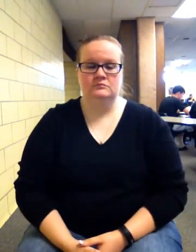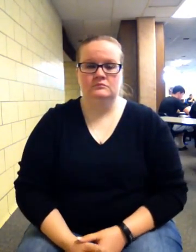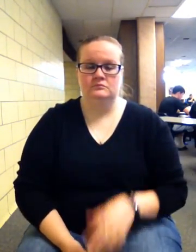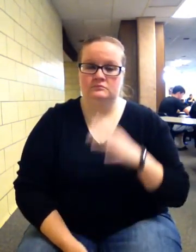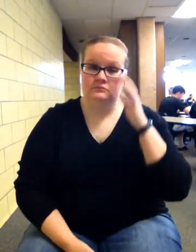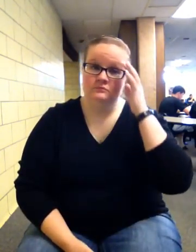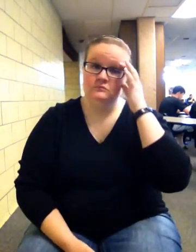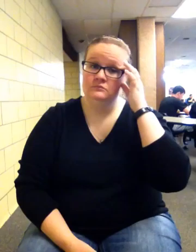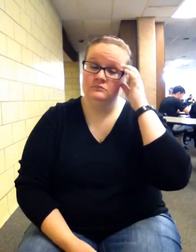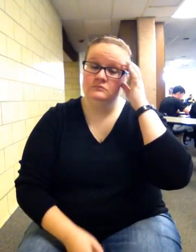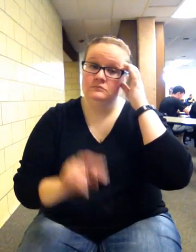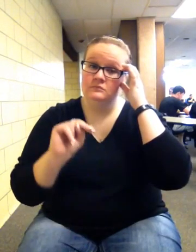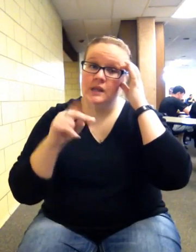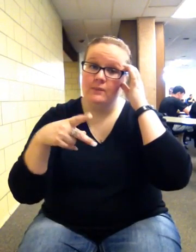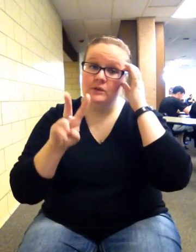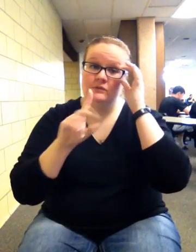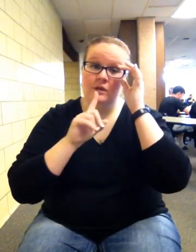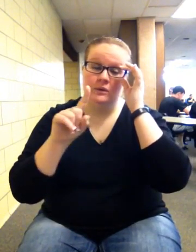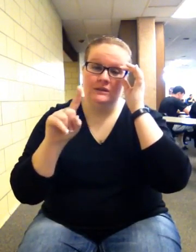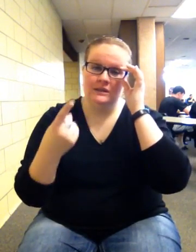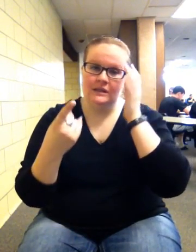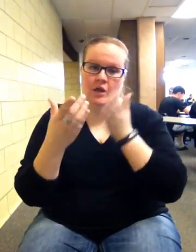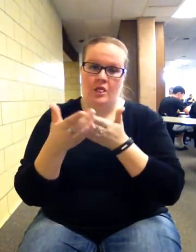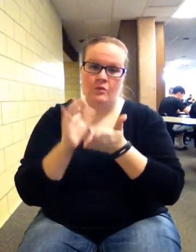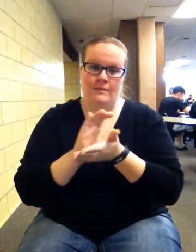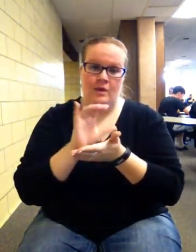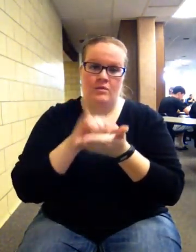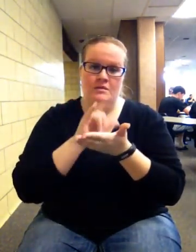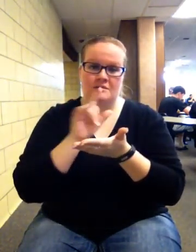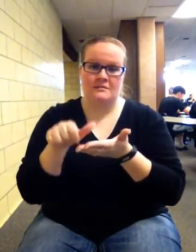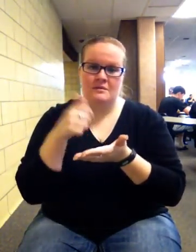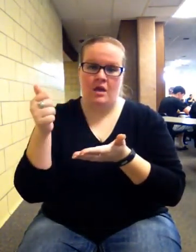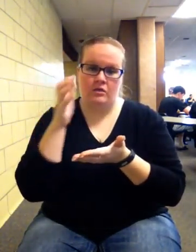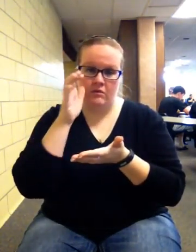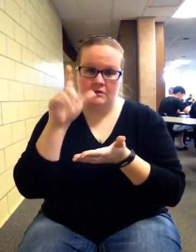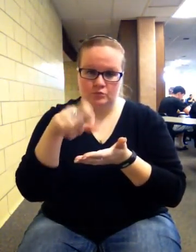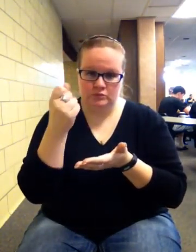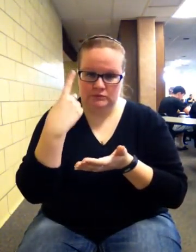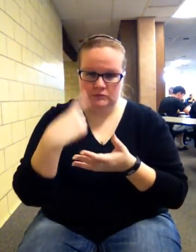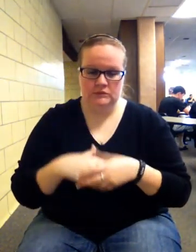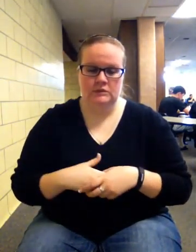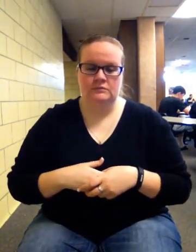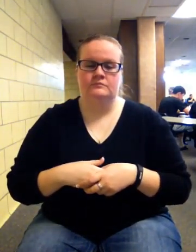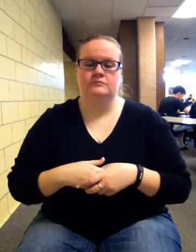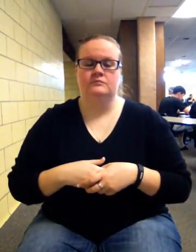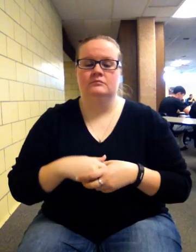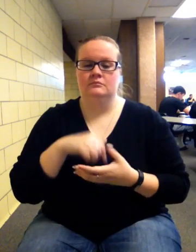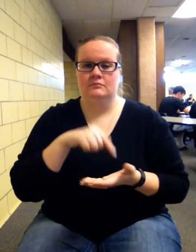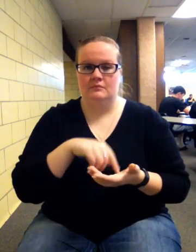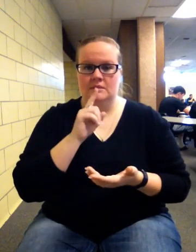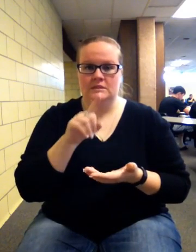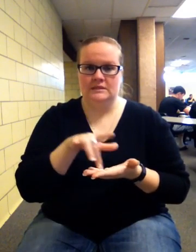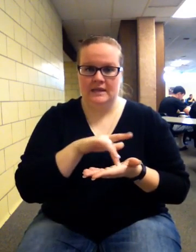Net present value is a dollar amount. That's another concept that you've got to understand. This is calculating a dollar amount.